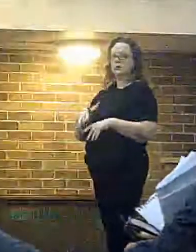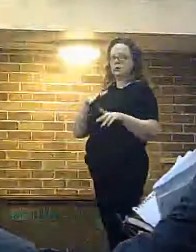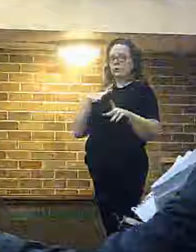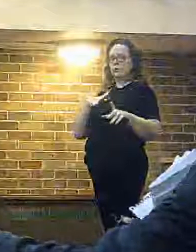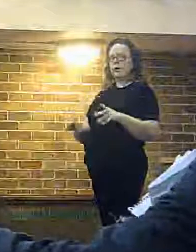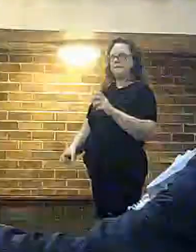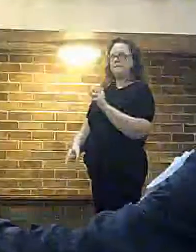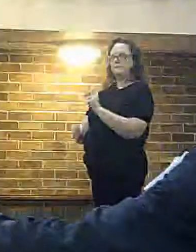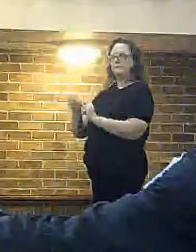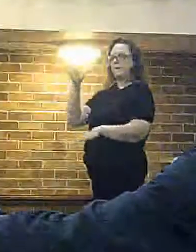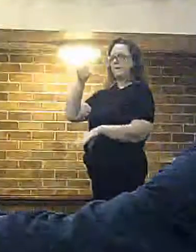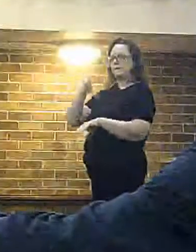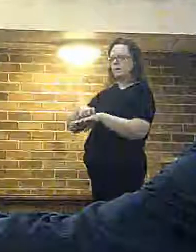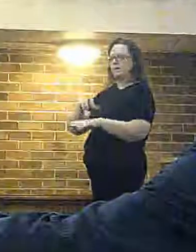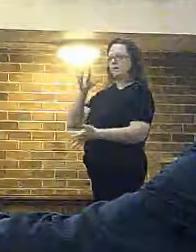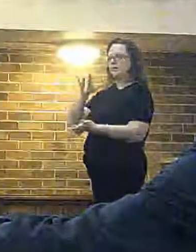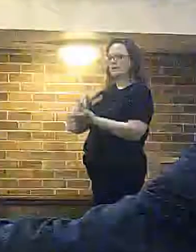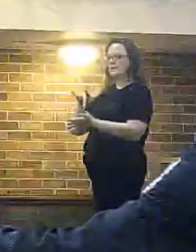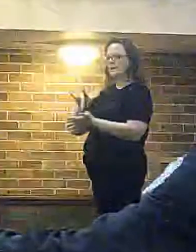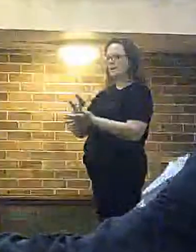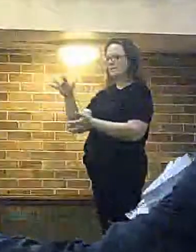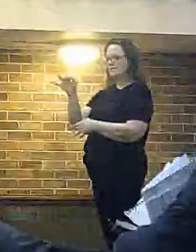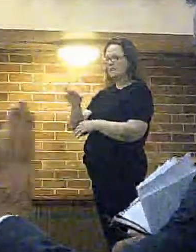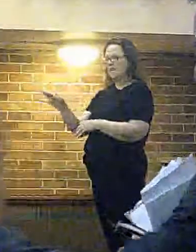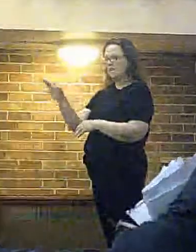fire station in the middle of a village.